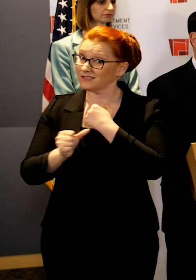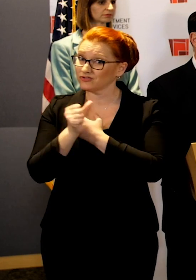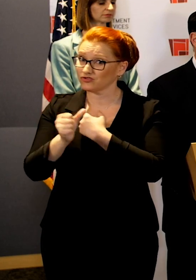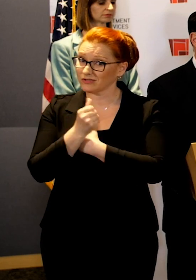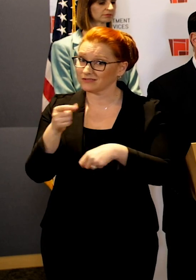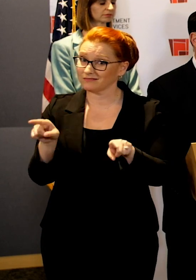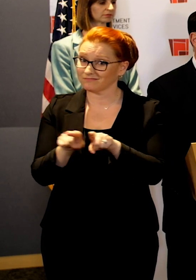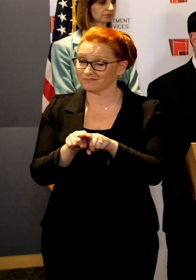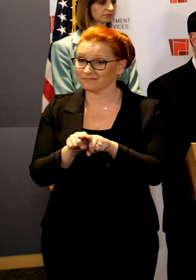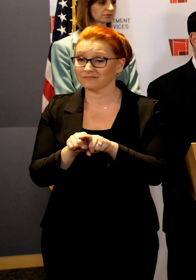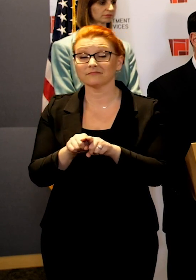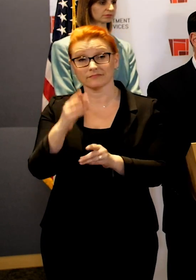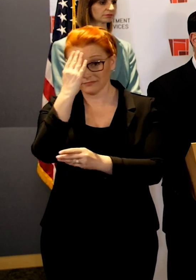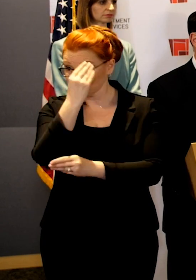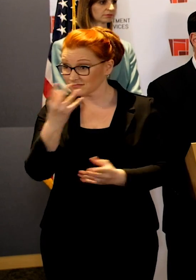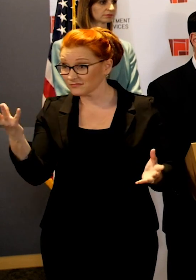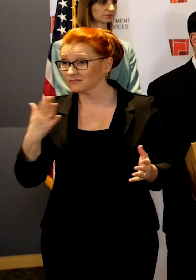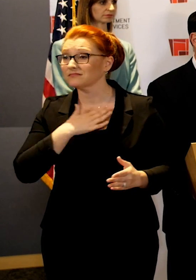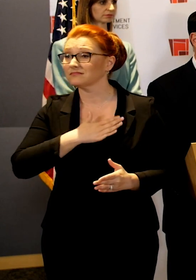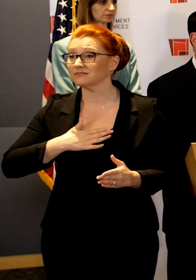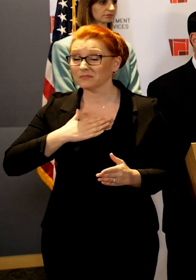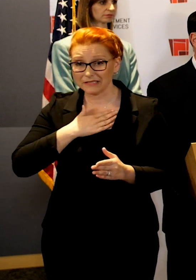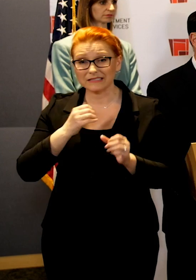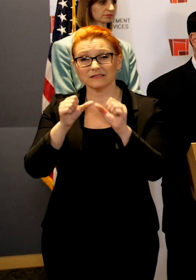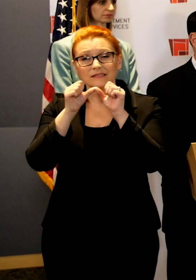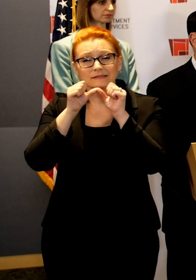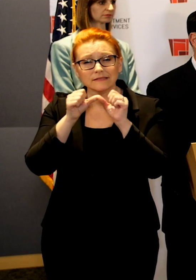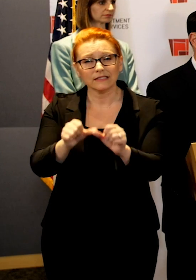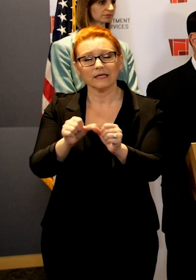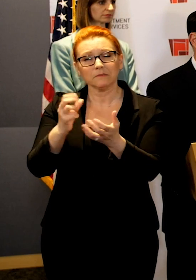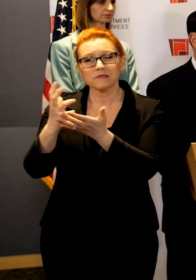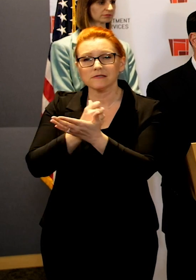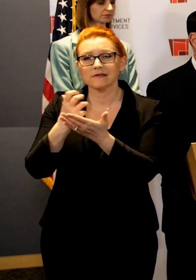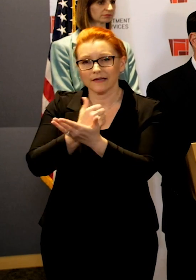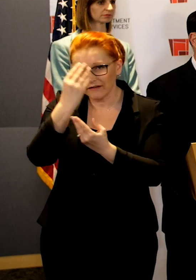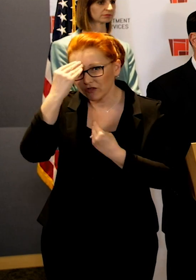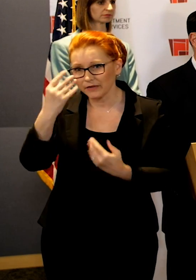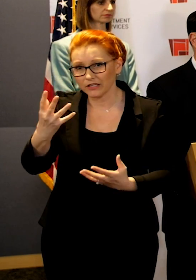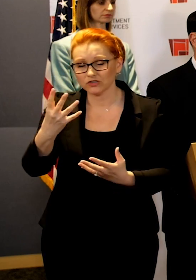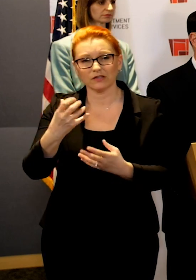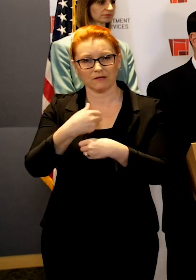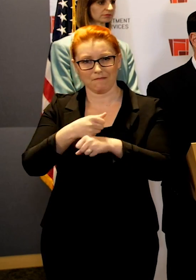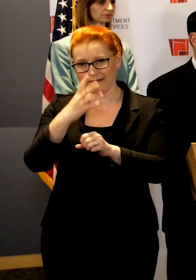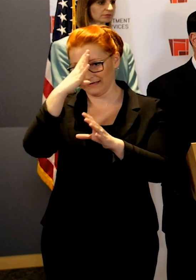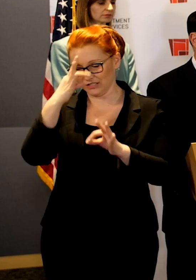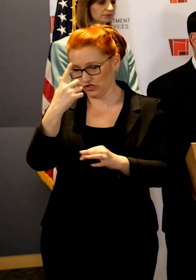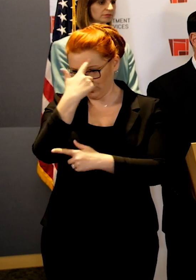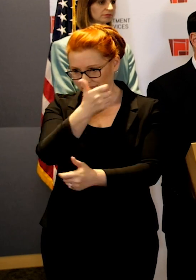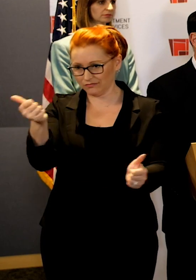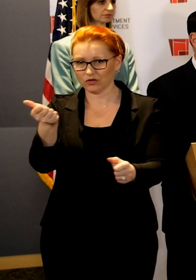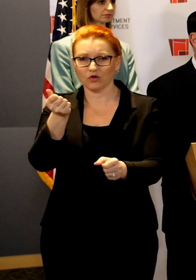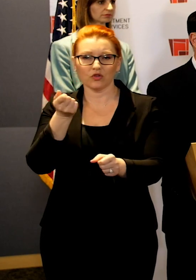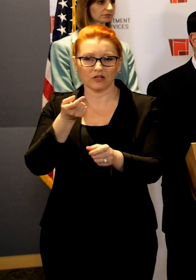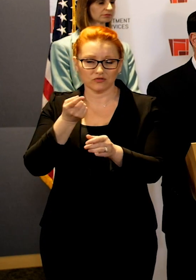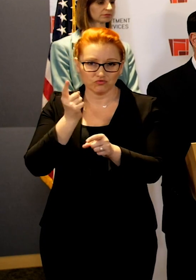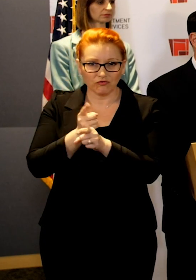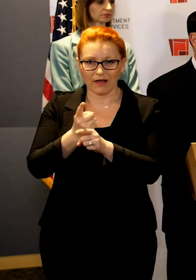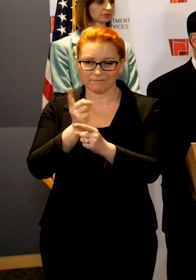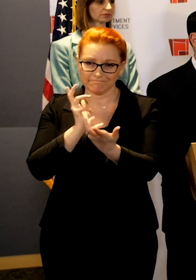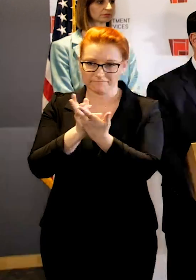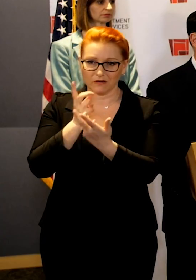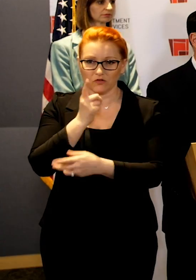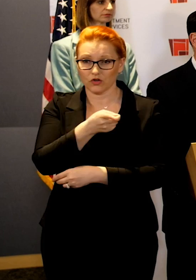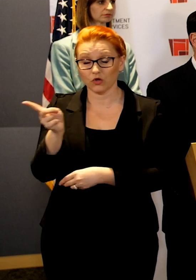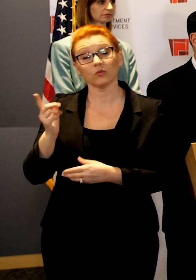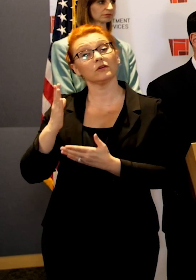voters is stay informed and make a decision that is right for you. Some counties are offering emergency voting today,